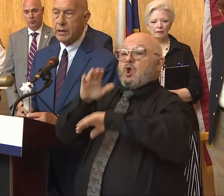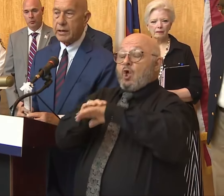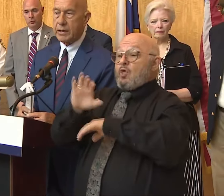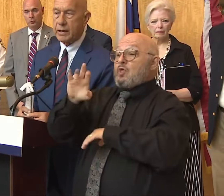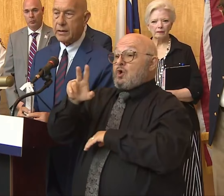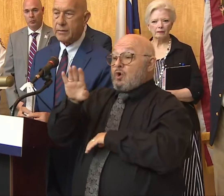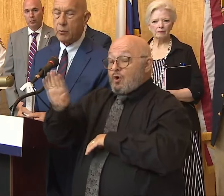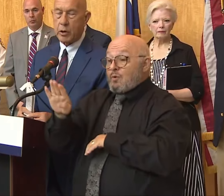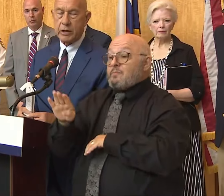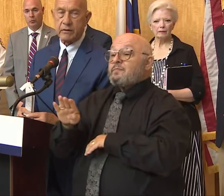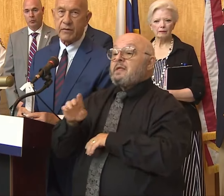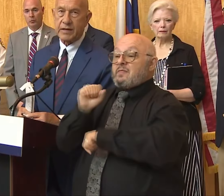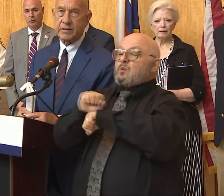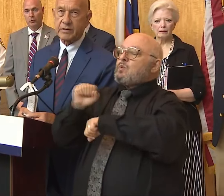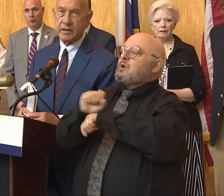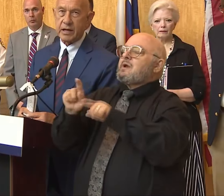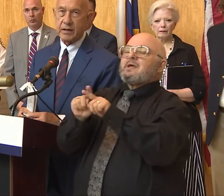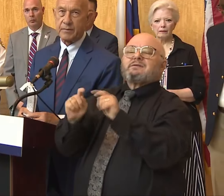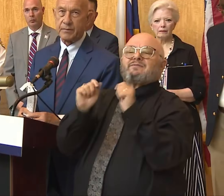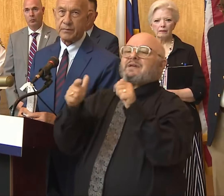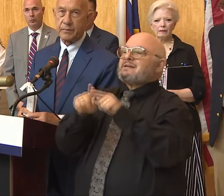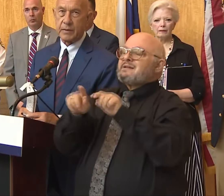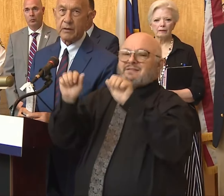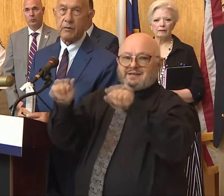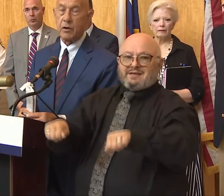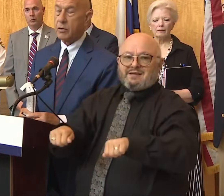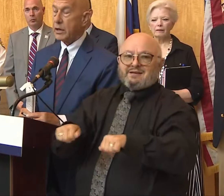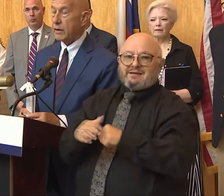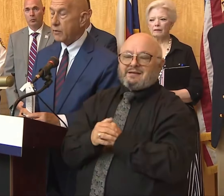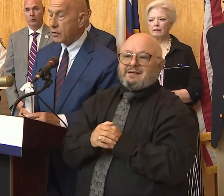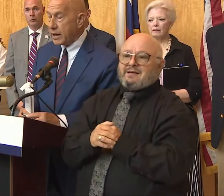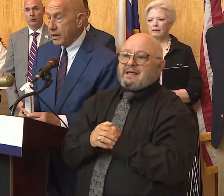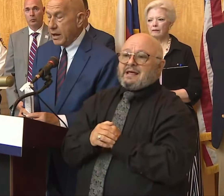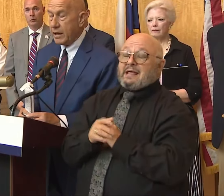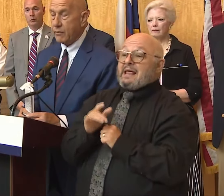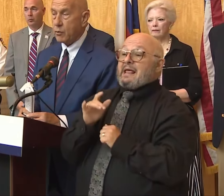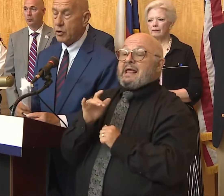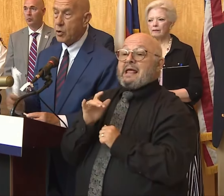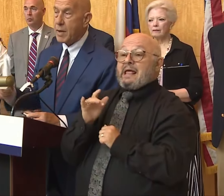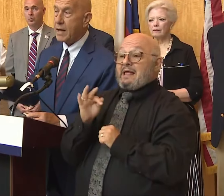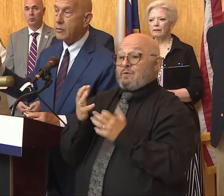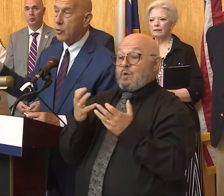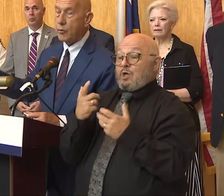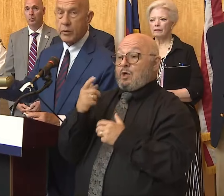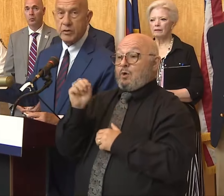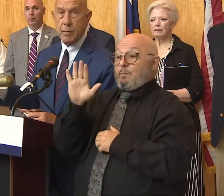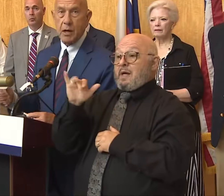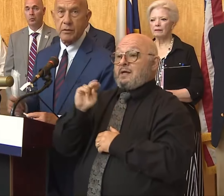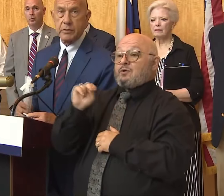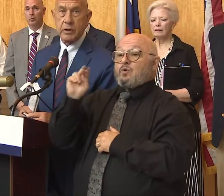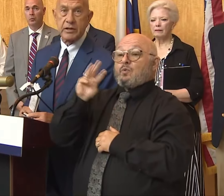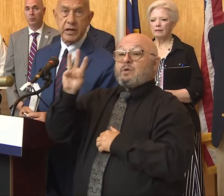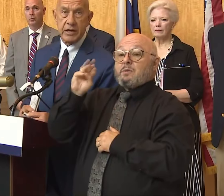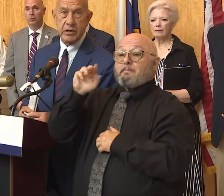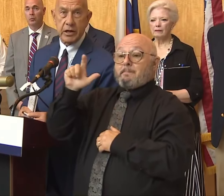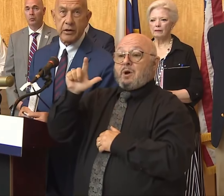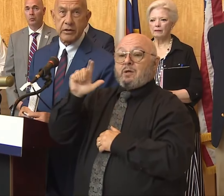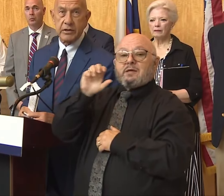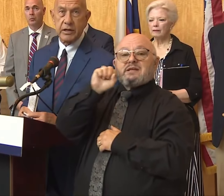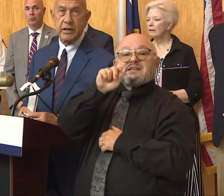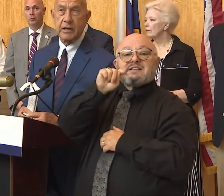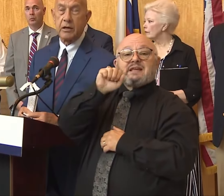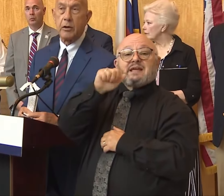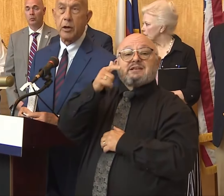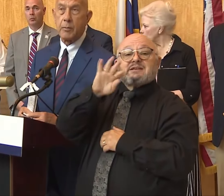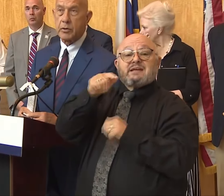curb, they're working as fast as they can. And if you want to go by Northwest Mall, a staging area